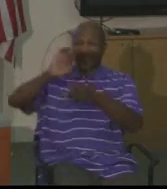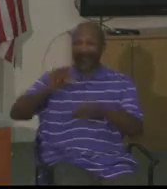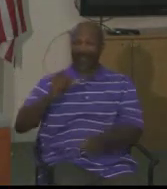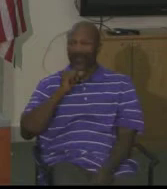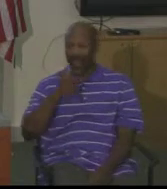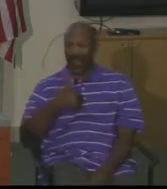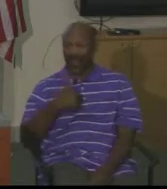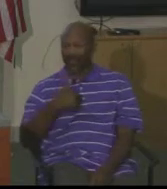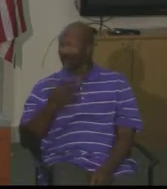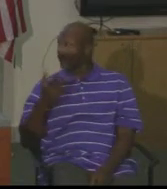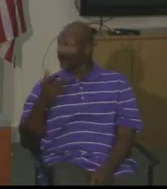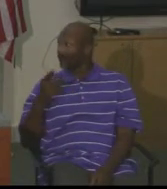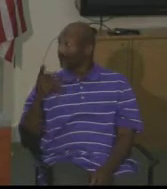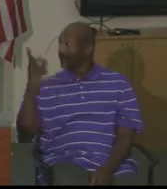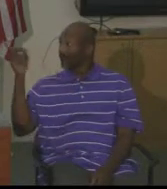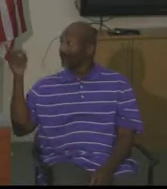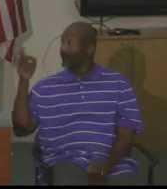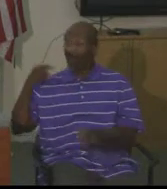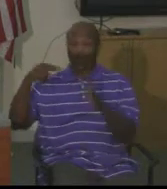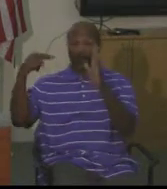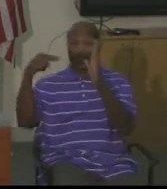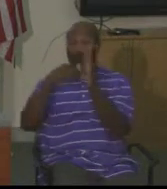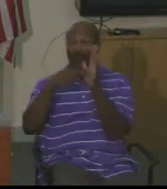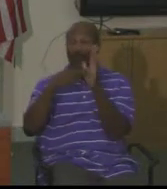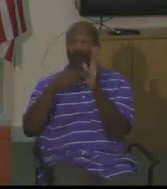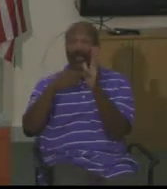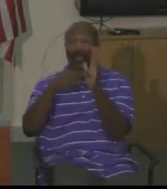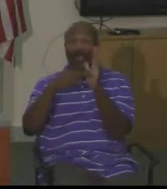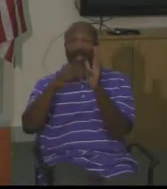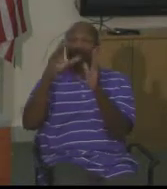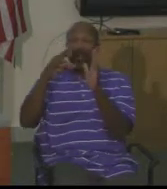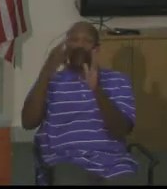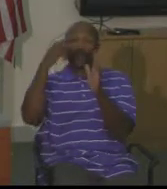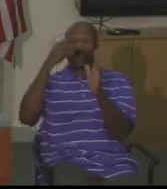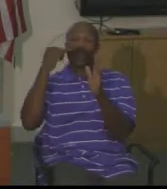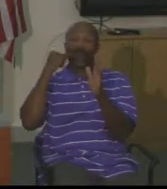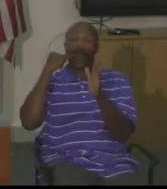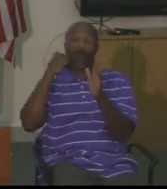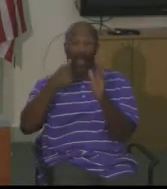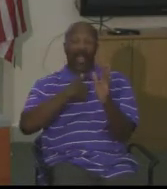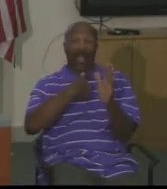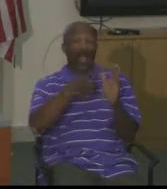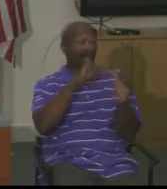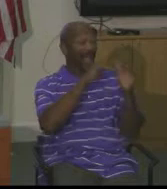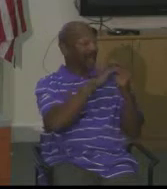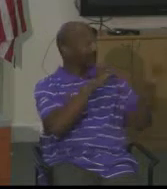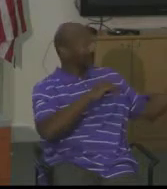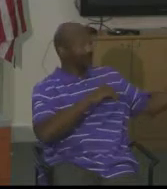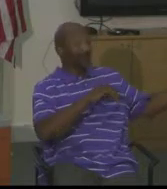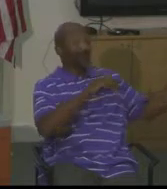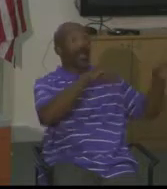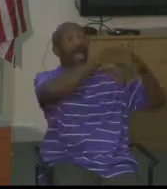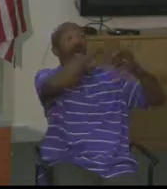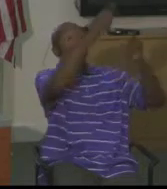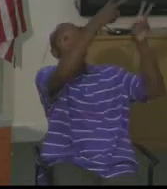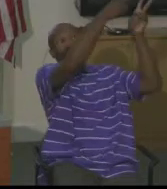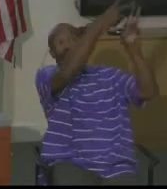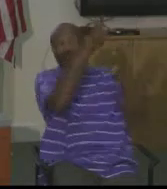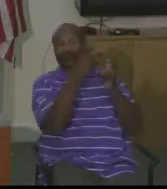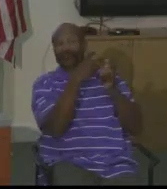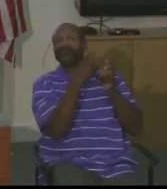If this module plugs into it, that takes cell phone and converts it into